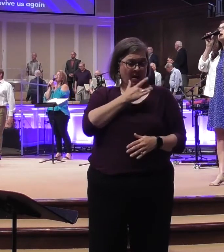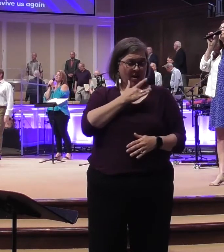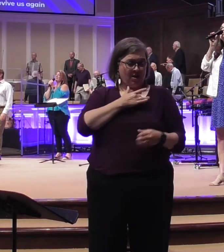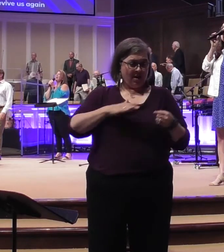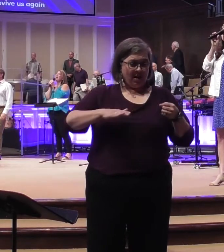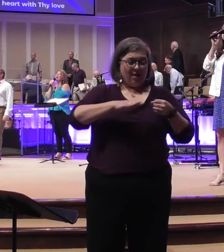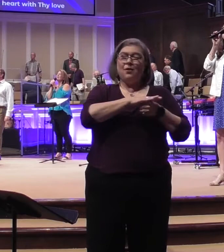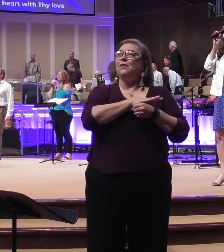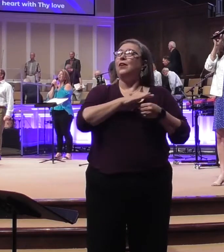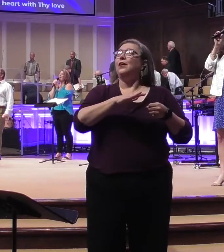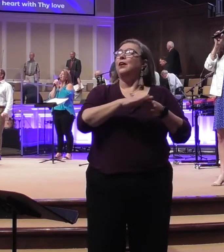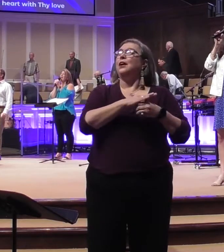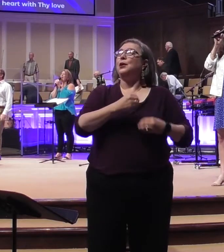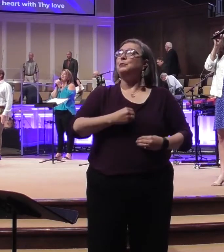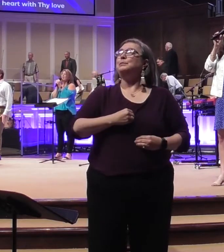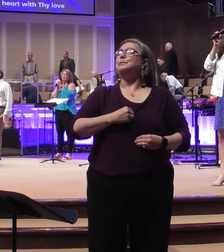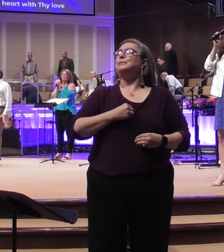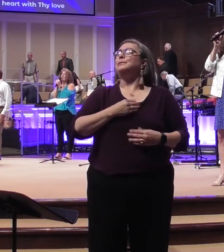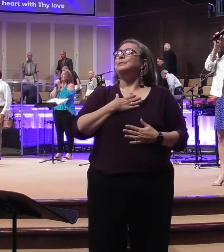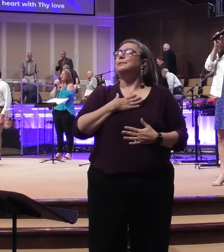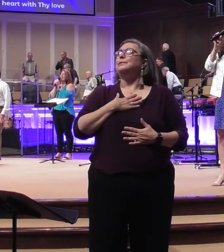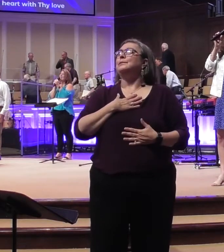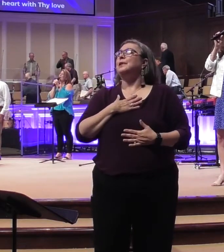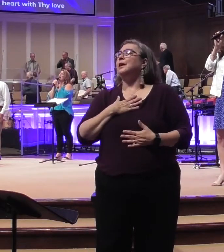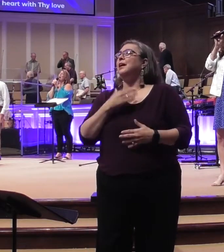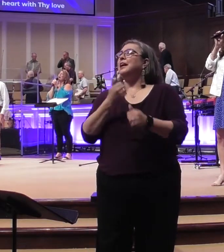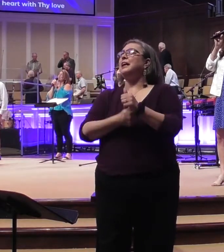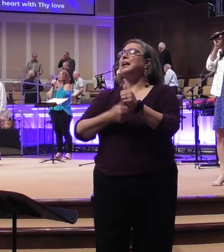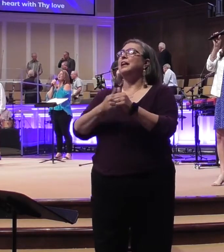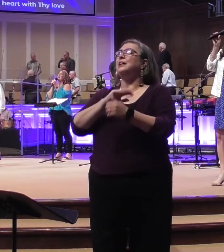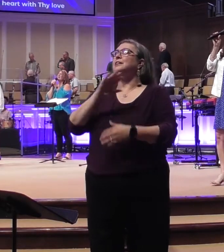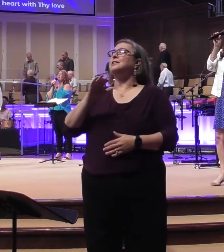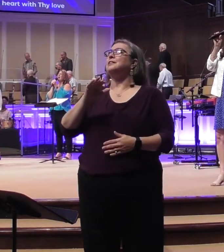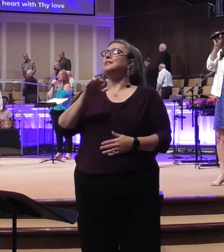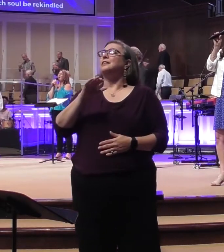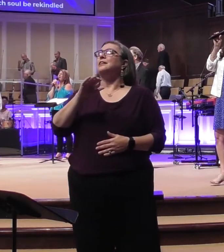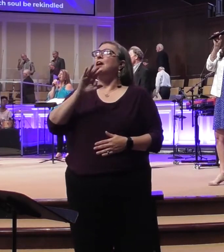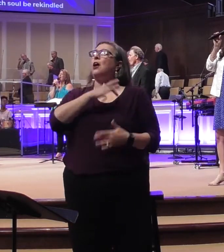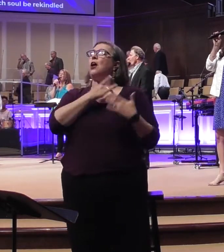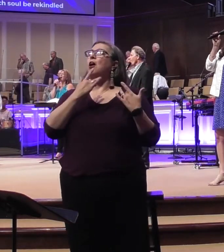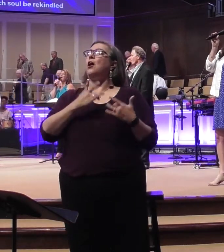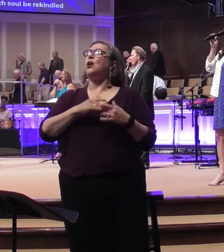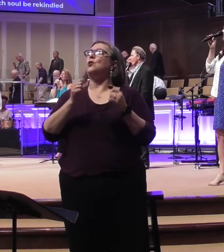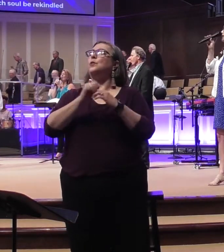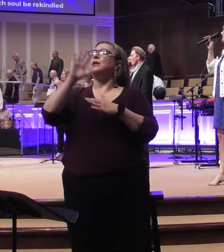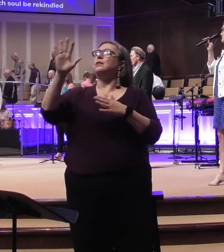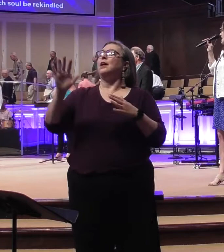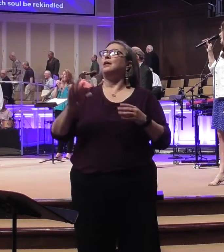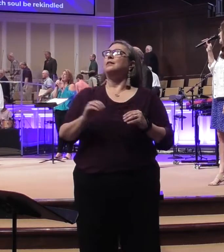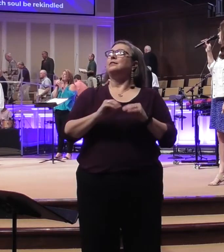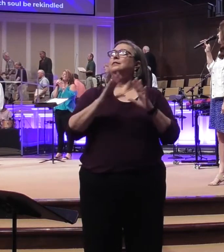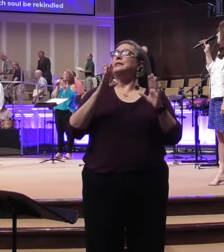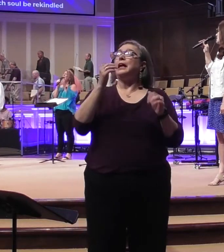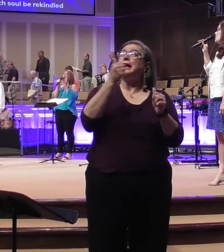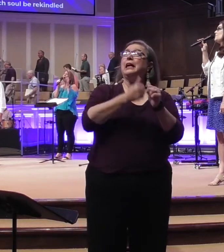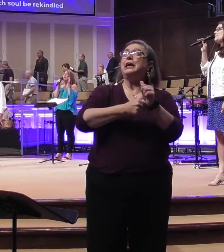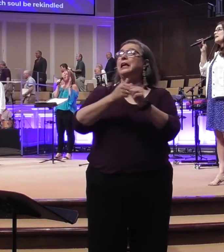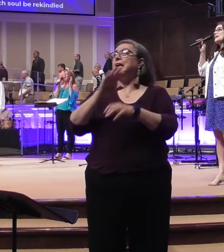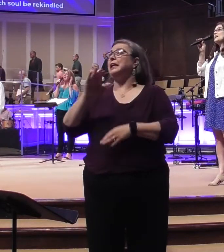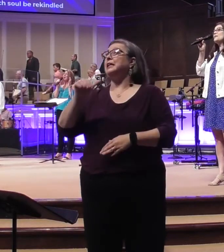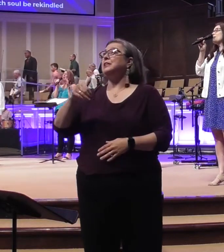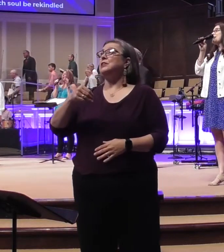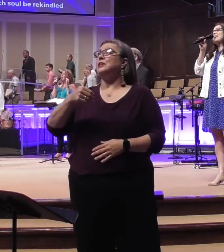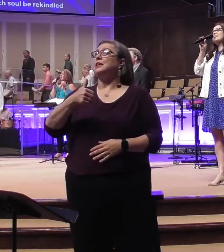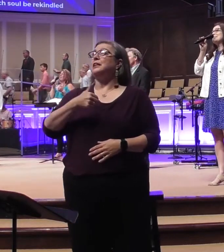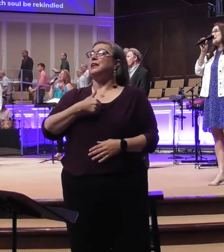Revive us again. Fill each heart with thy love. May each soul